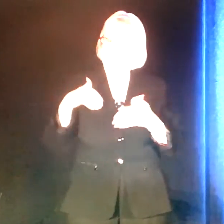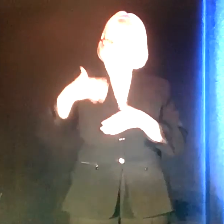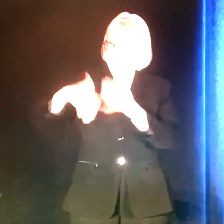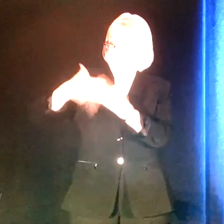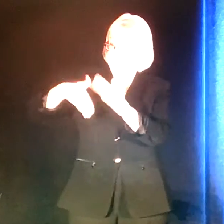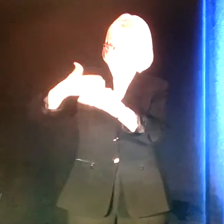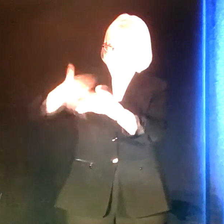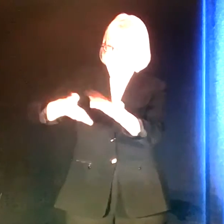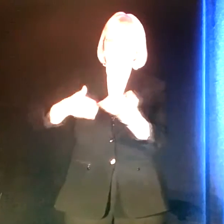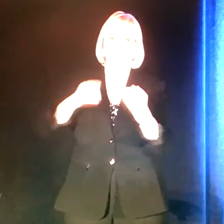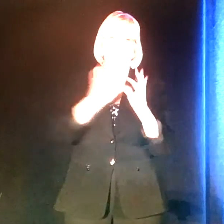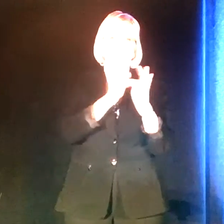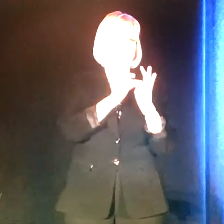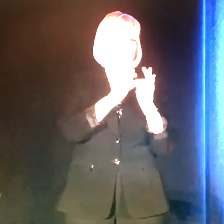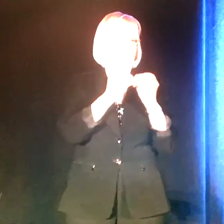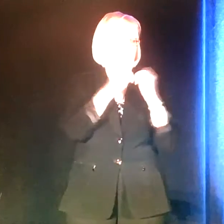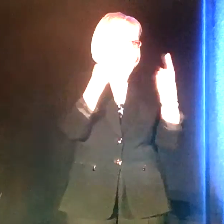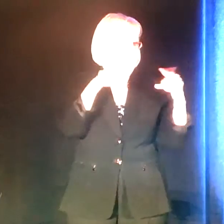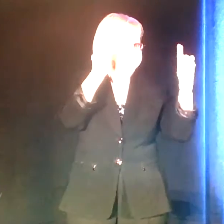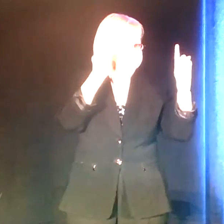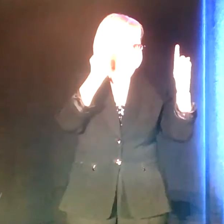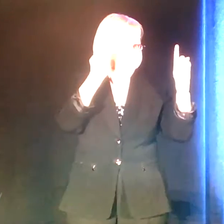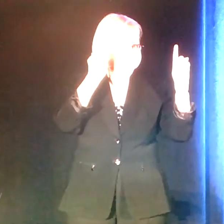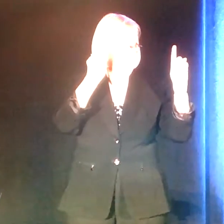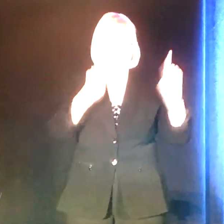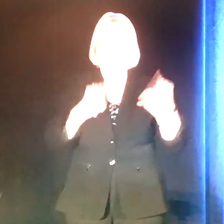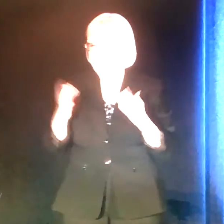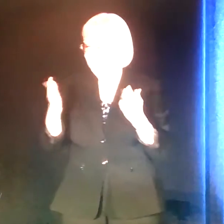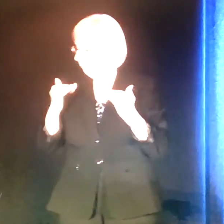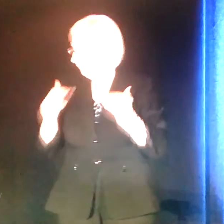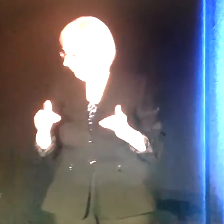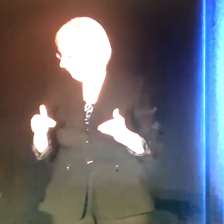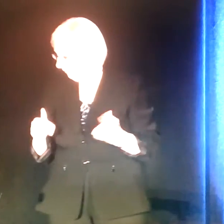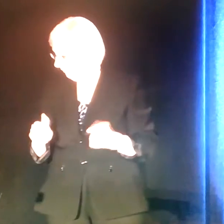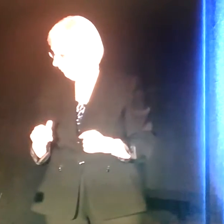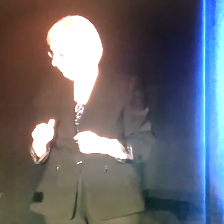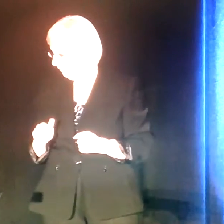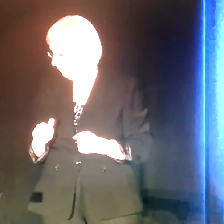what they think it means. That process, the interpreter is going to be more successful.